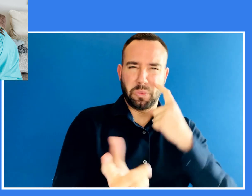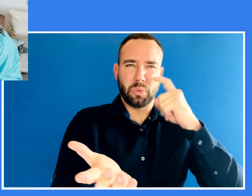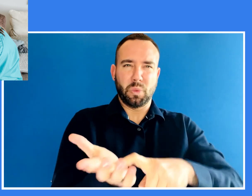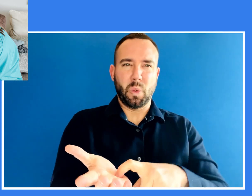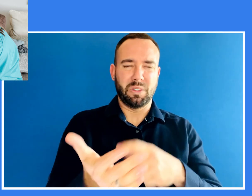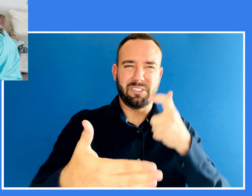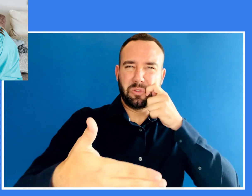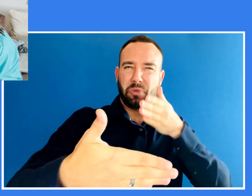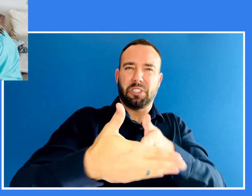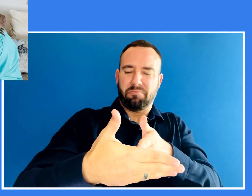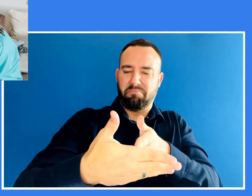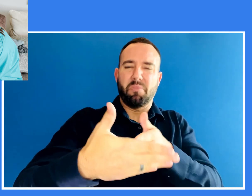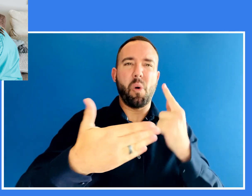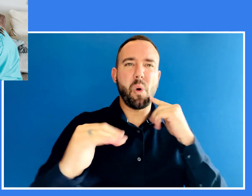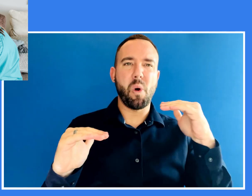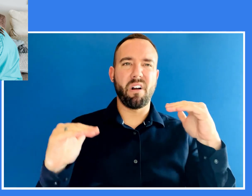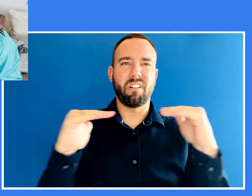inequality.